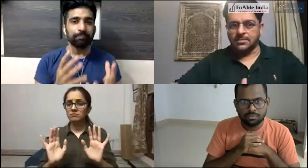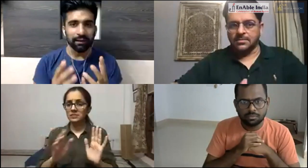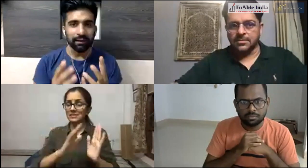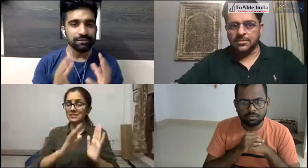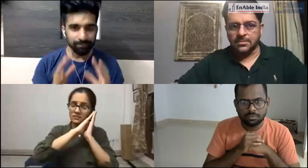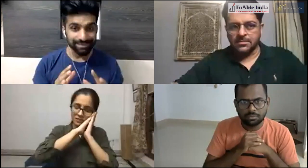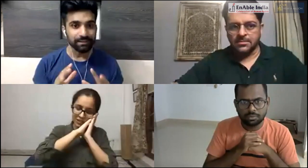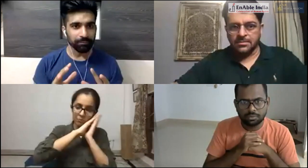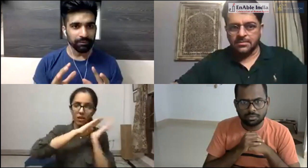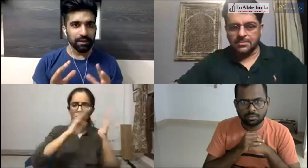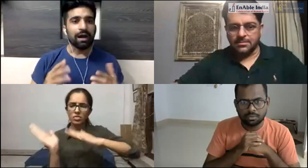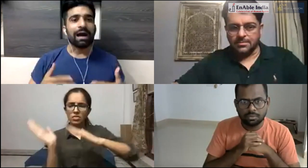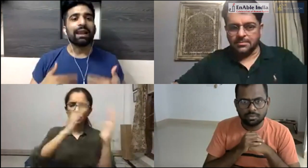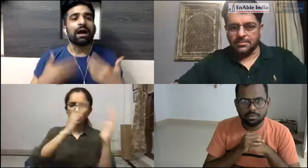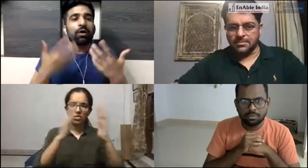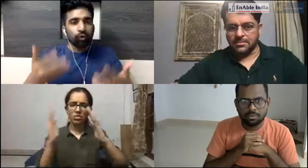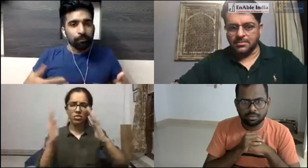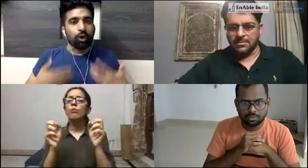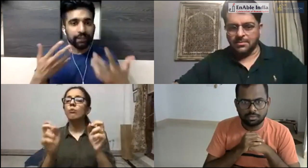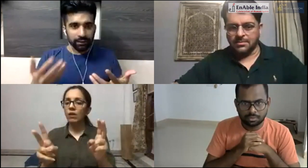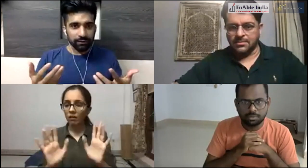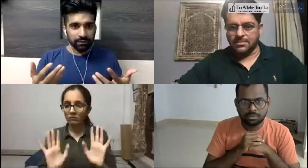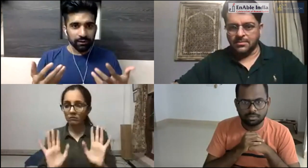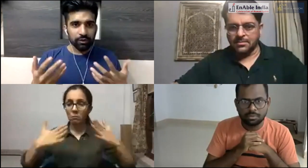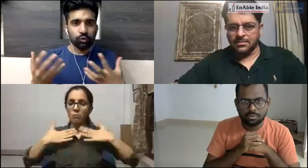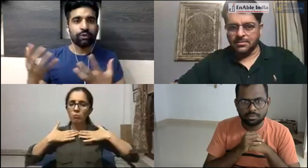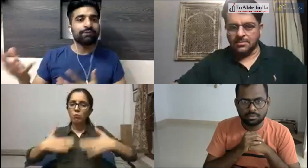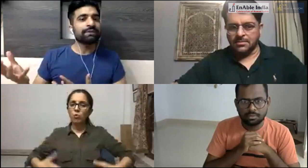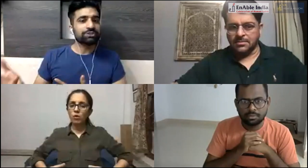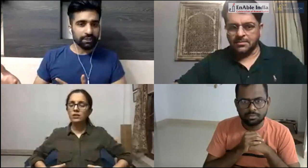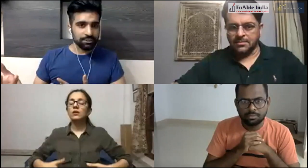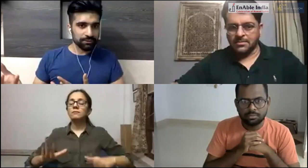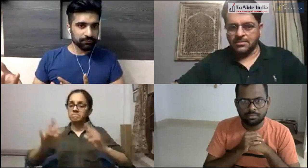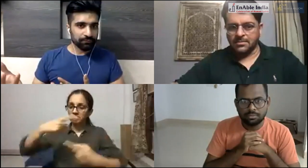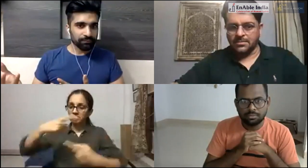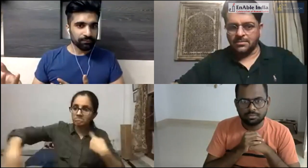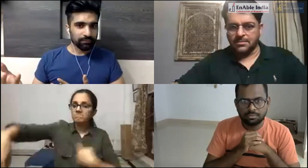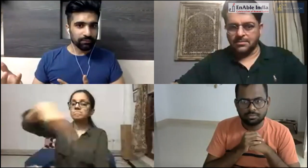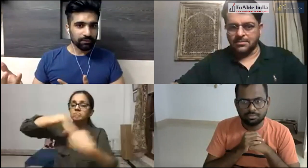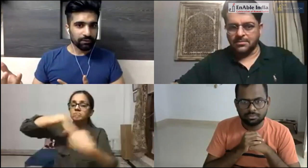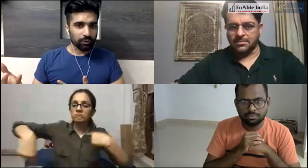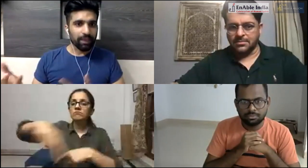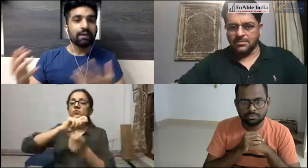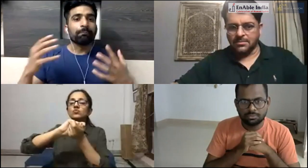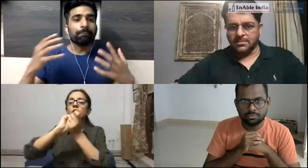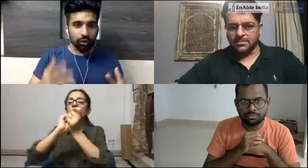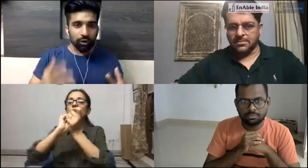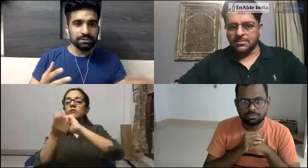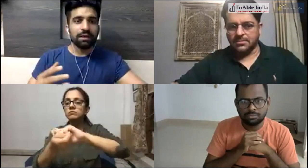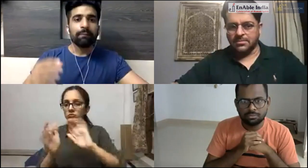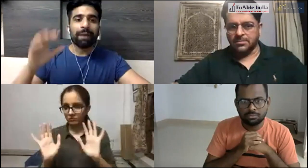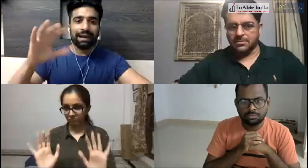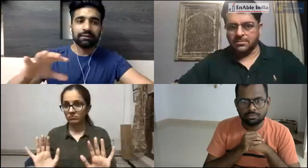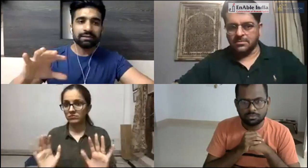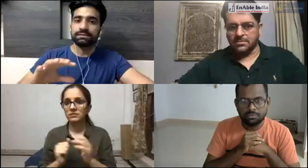sleep pattern is messed up. Allow your body to deal with the change. Okay, because